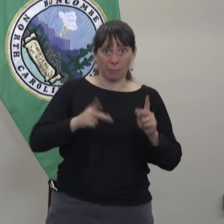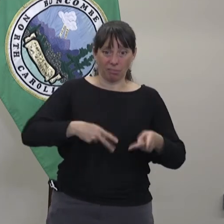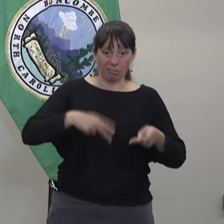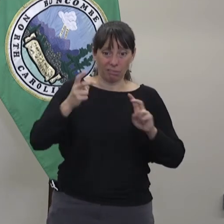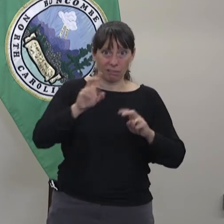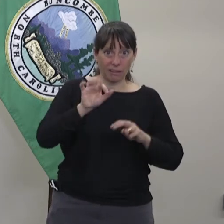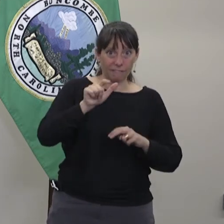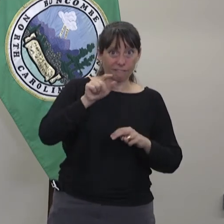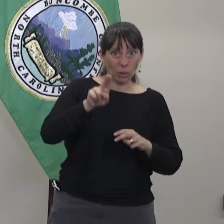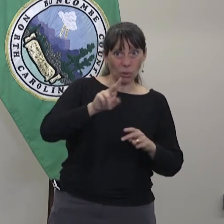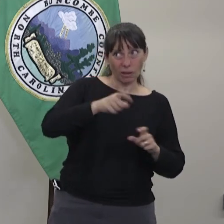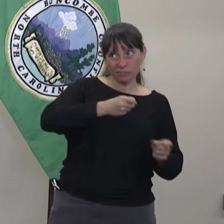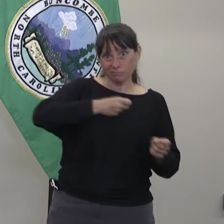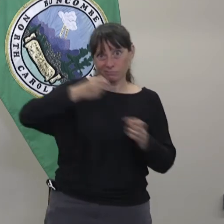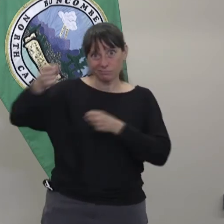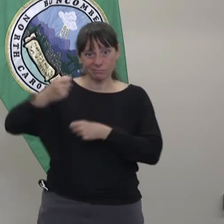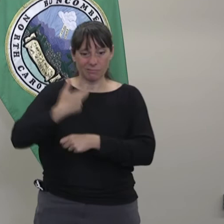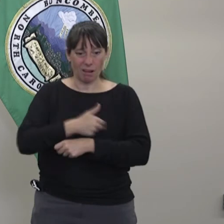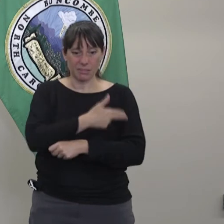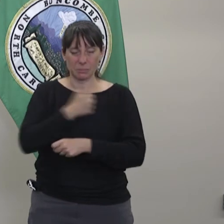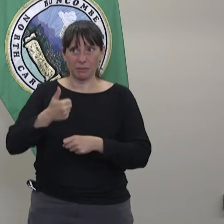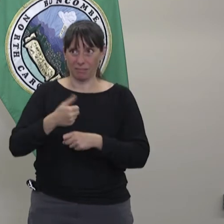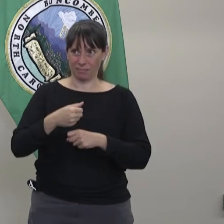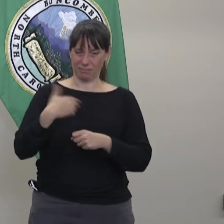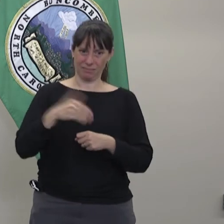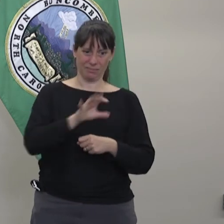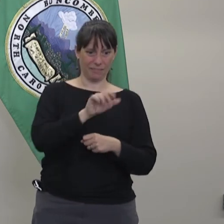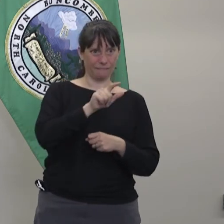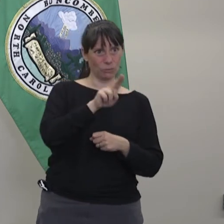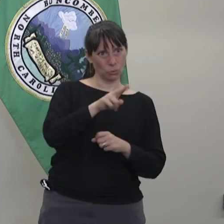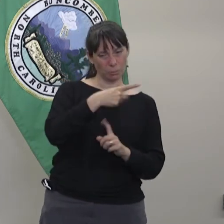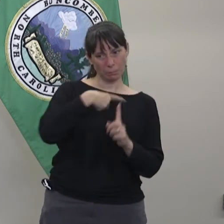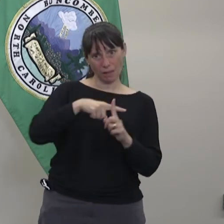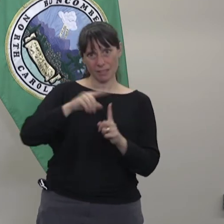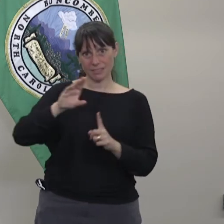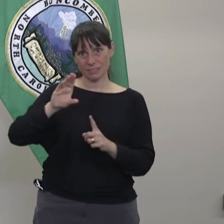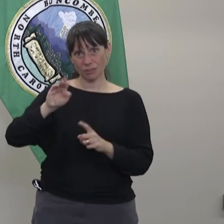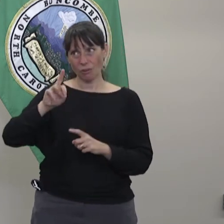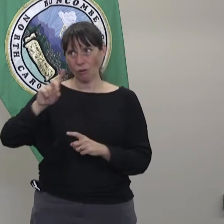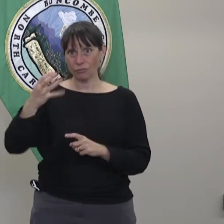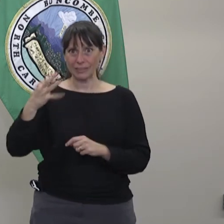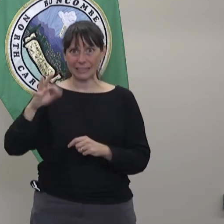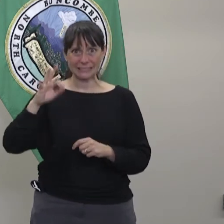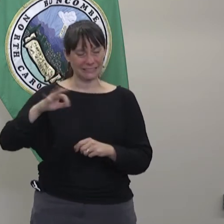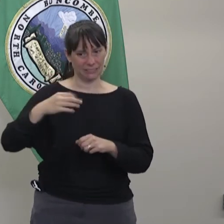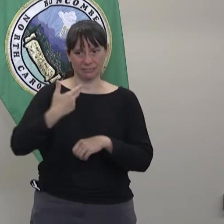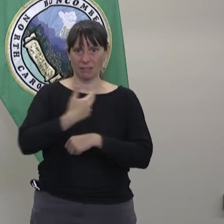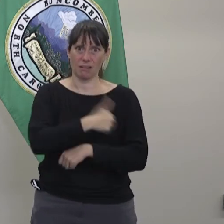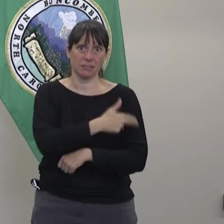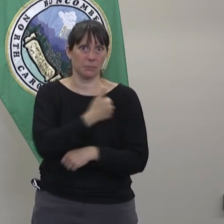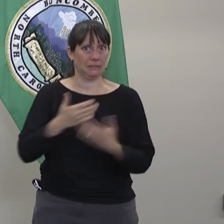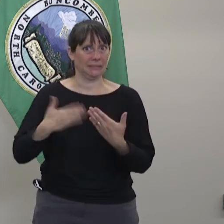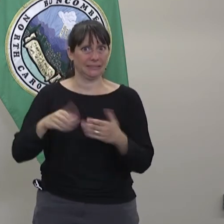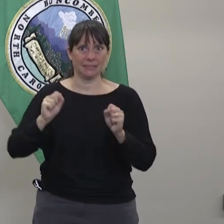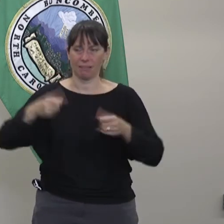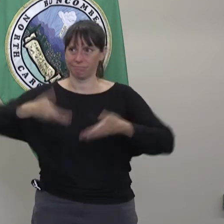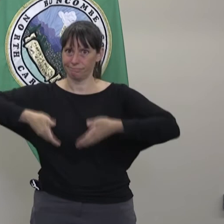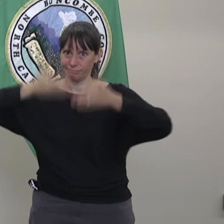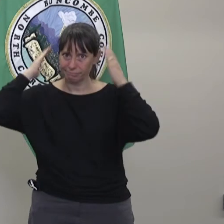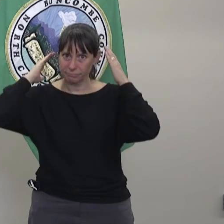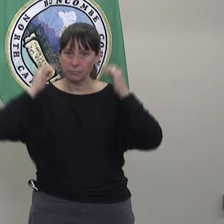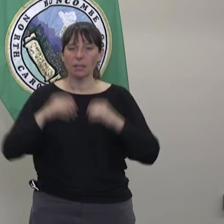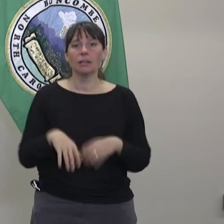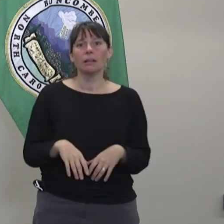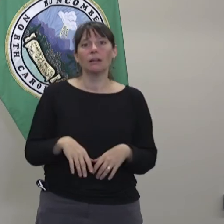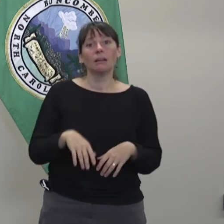The impacts of flu can vary, but it's not just a week in bed for some. The flu can turn deadly and is particularly